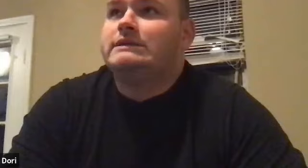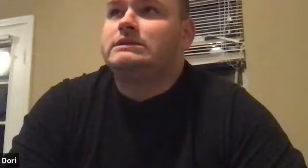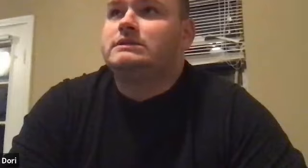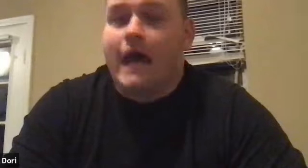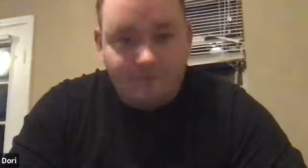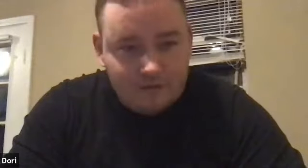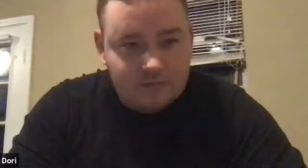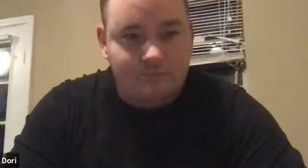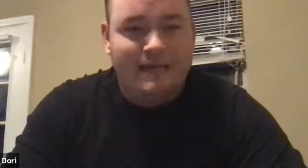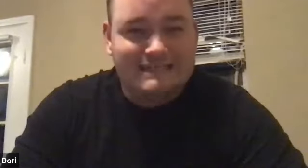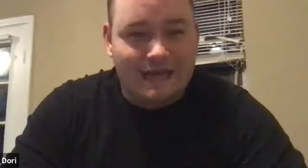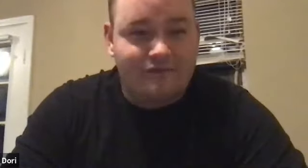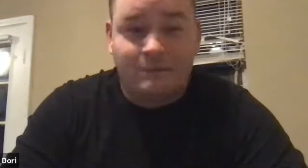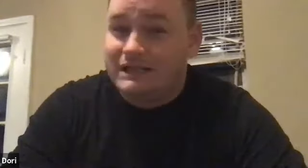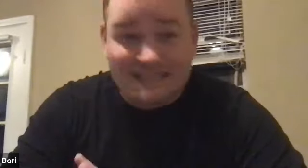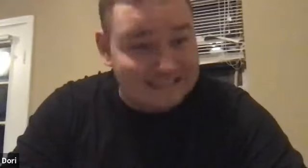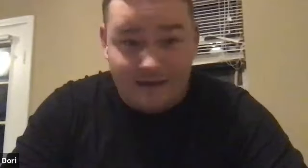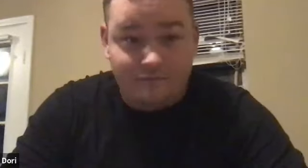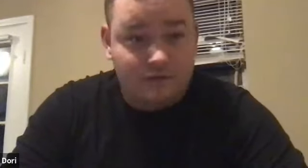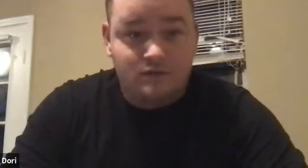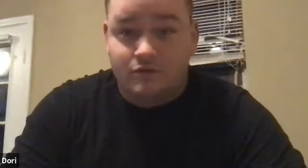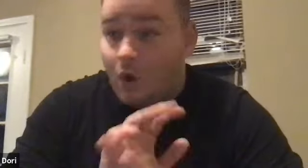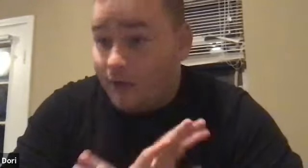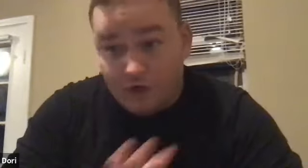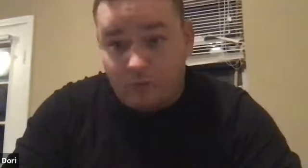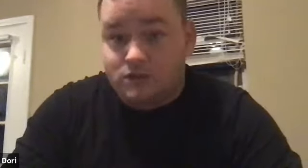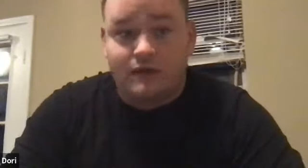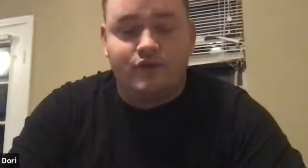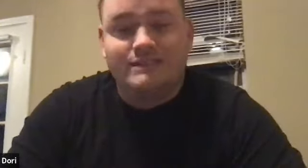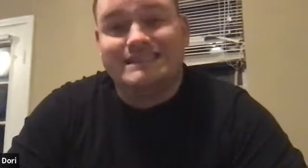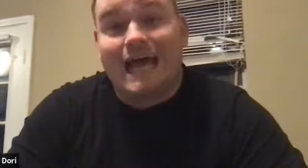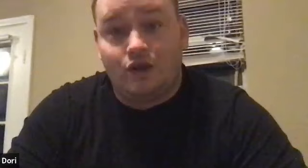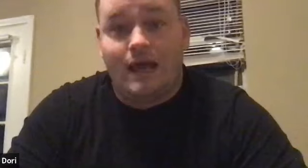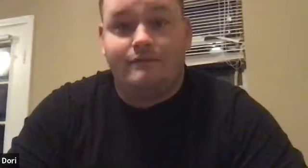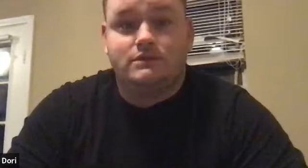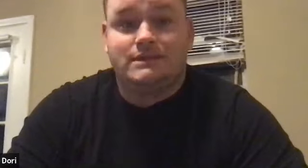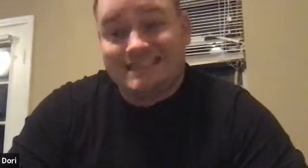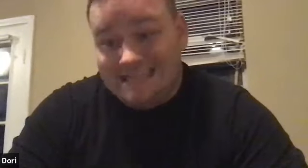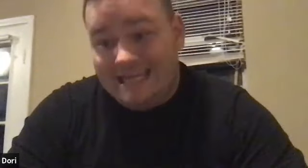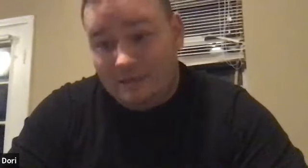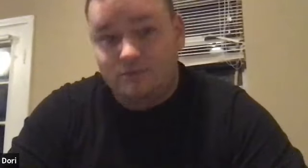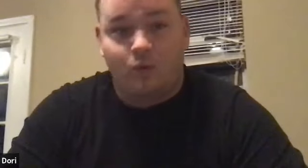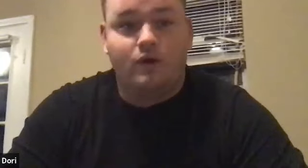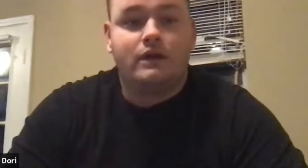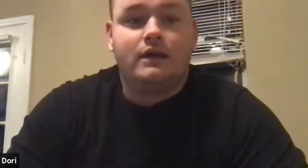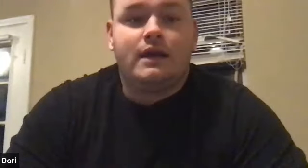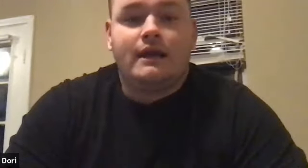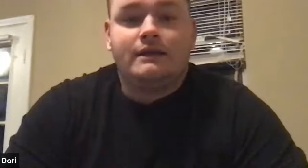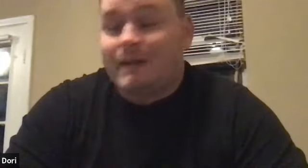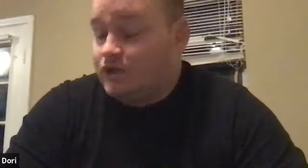Kid's deaf, been deaf, completely deaf, no hearing whatsoever his entire life, since the day he was born. His parents